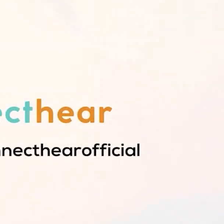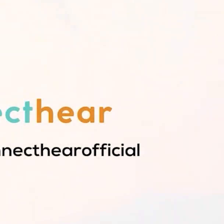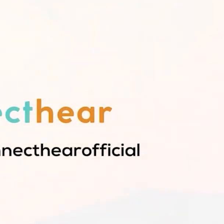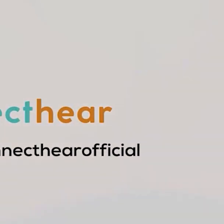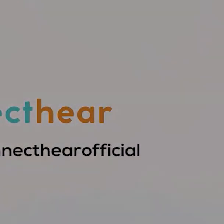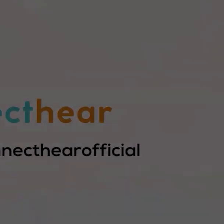hospital